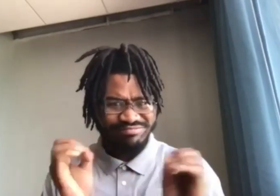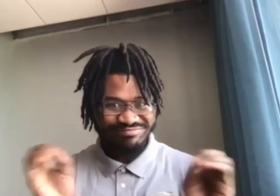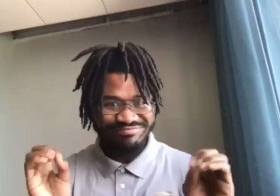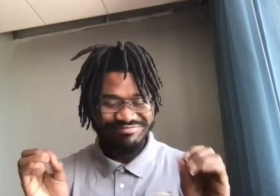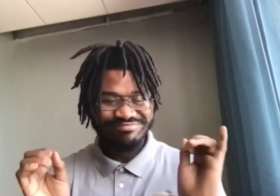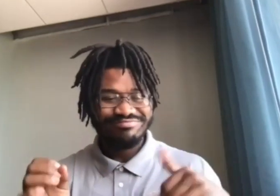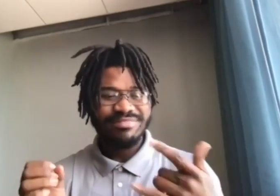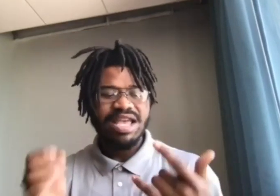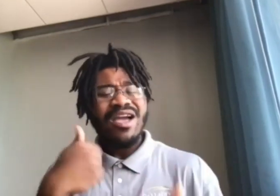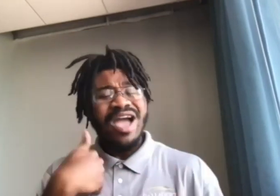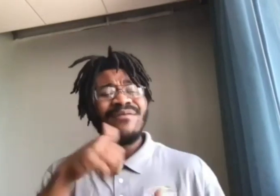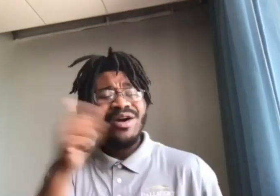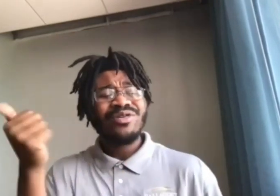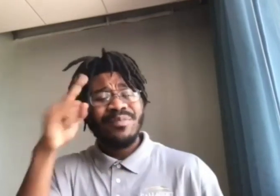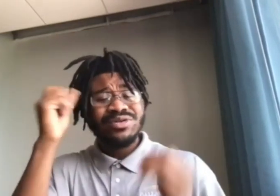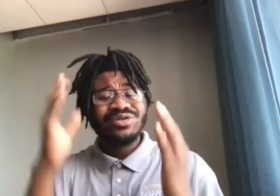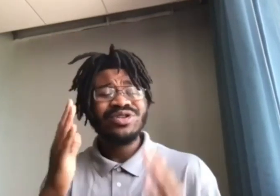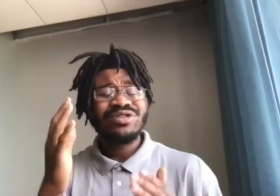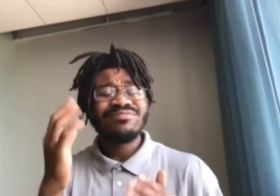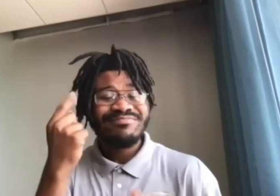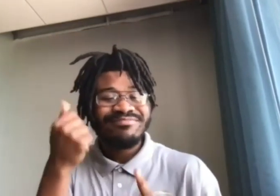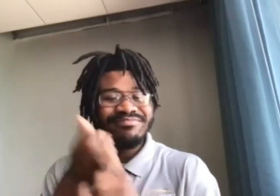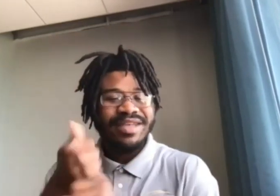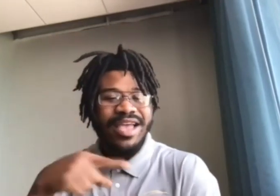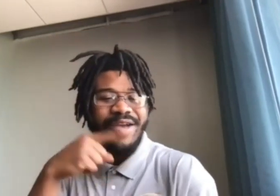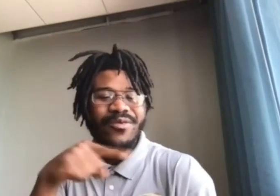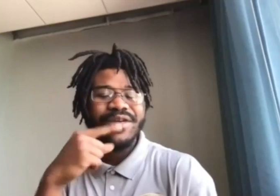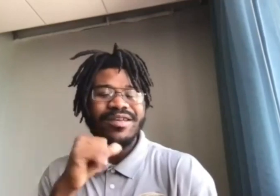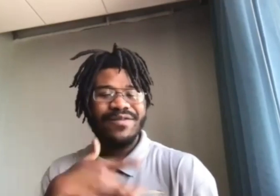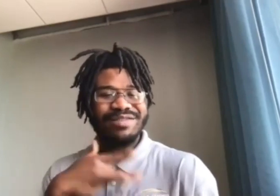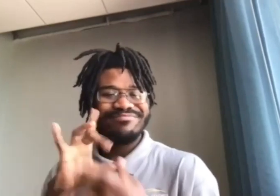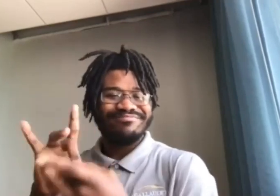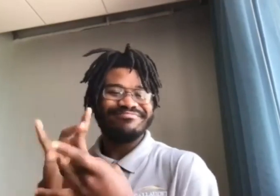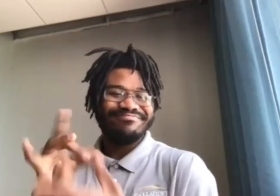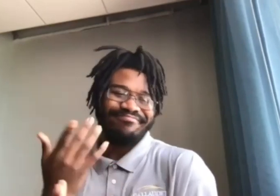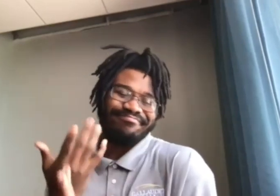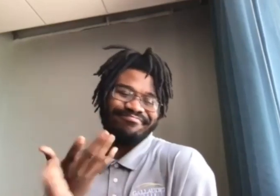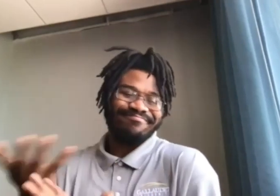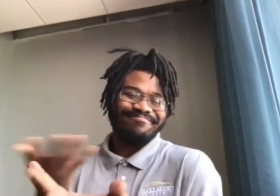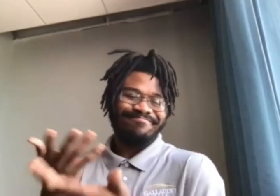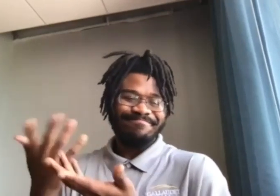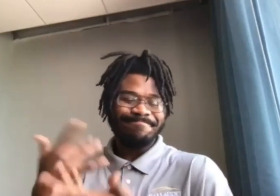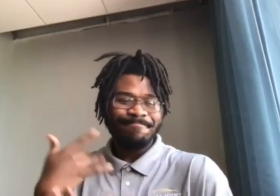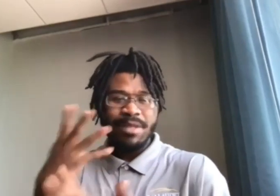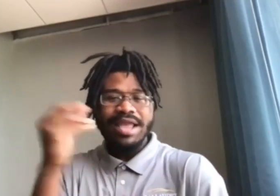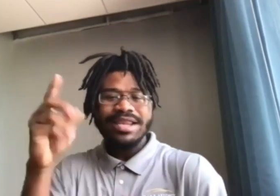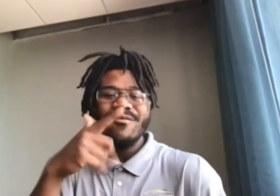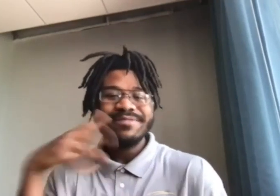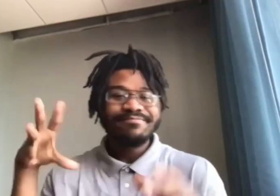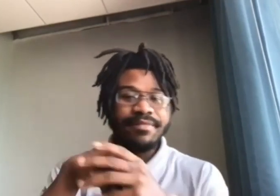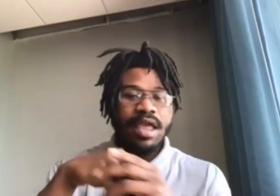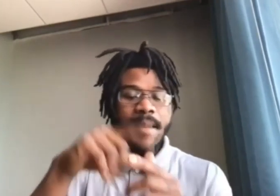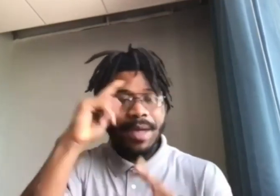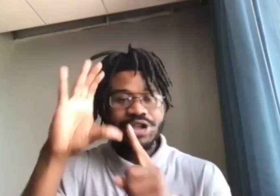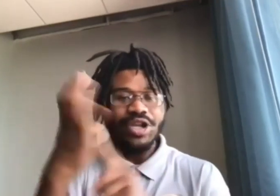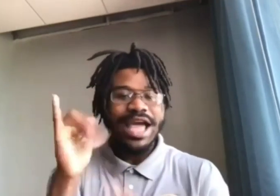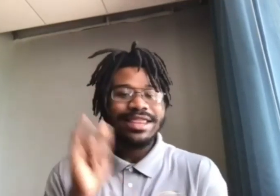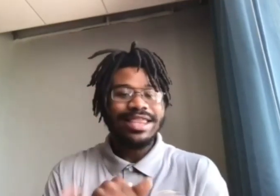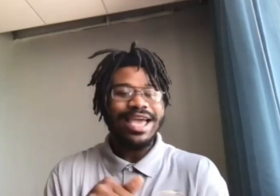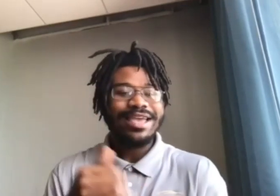Candace so that I could learn more from them. And then there were also teachers who could hear, but not